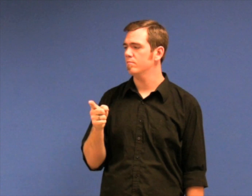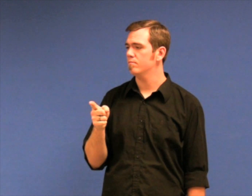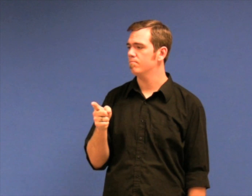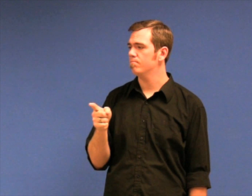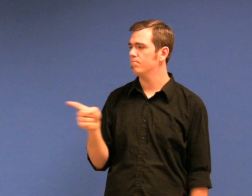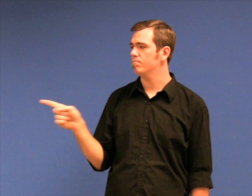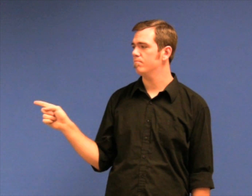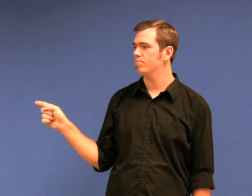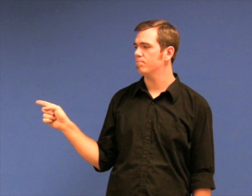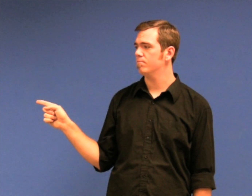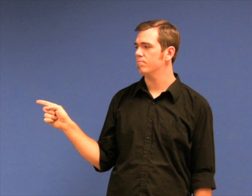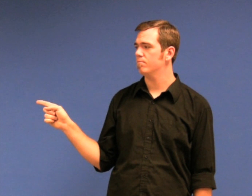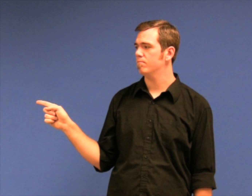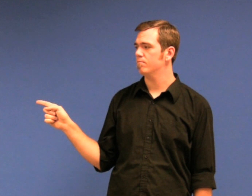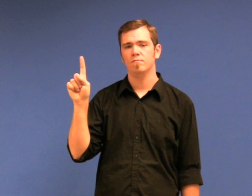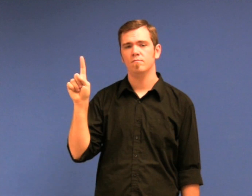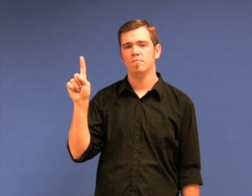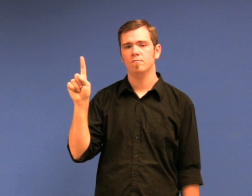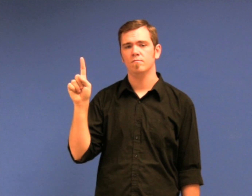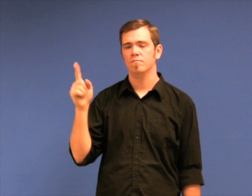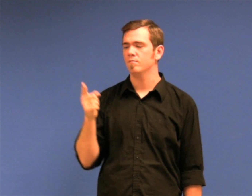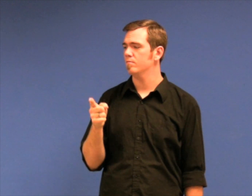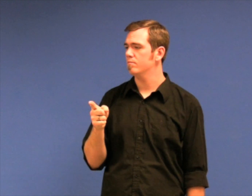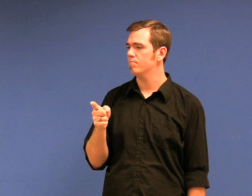They. You just pan across the group that you're talking about. They.